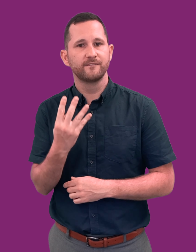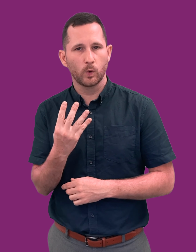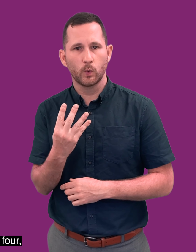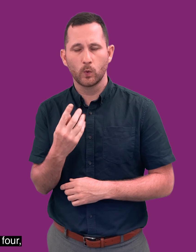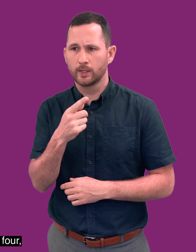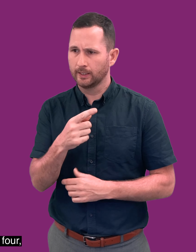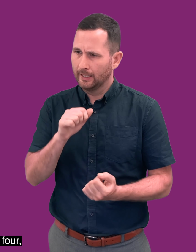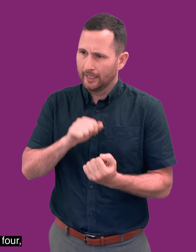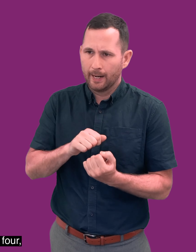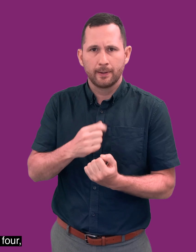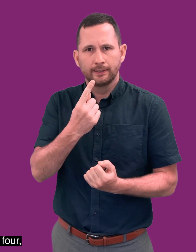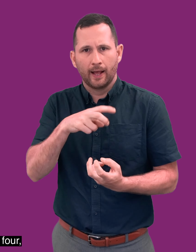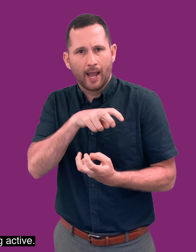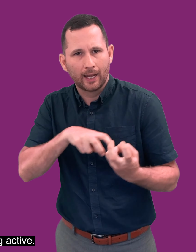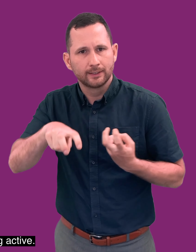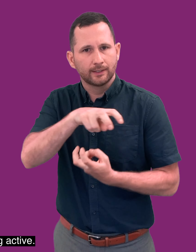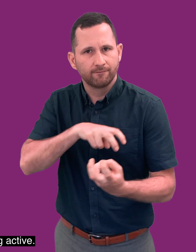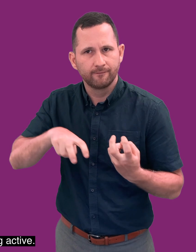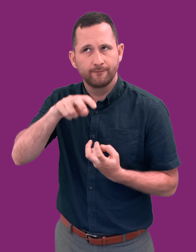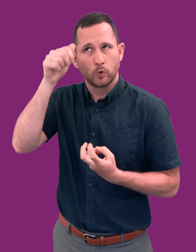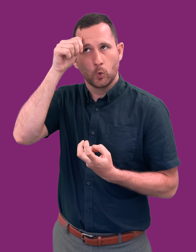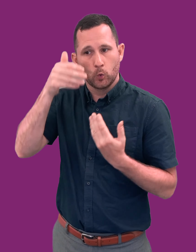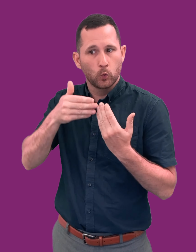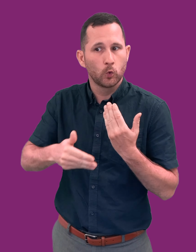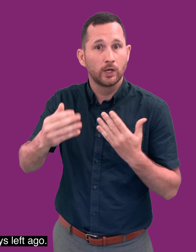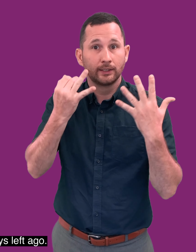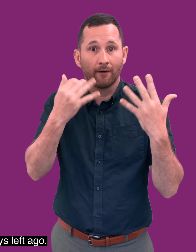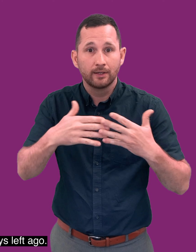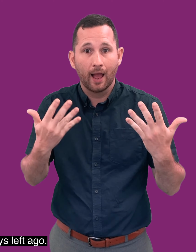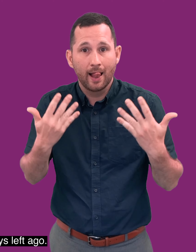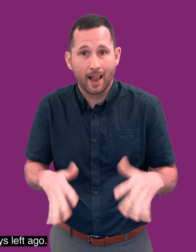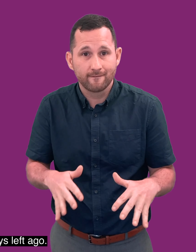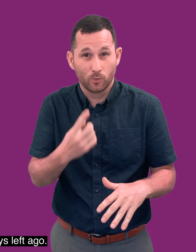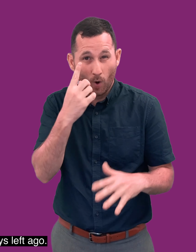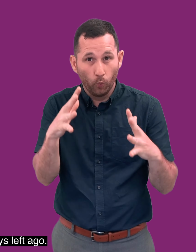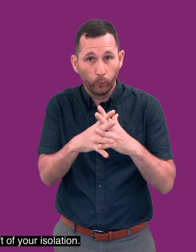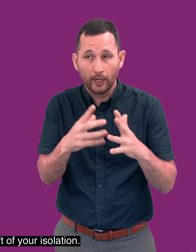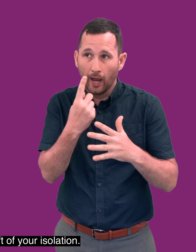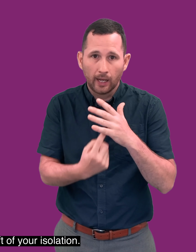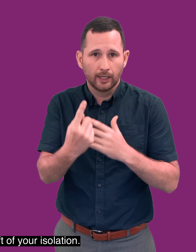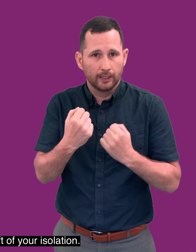Day 4. Keeping active. 7 days left to go. Just 1 week left of your